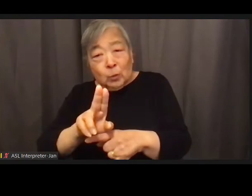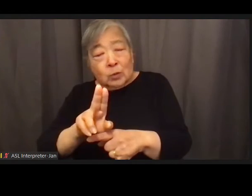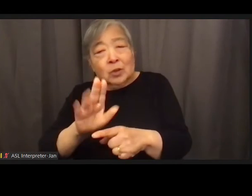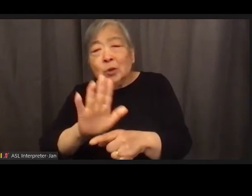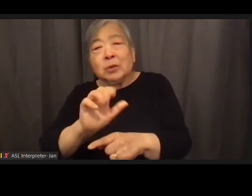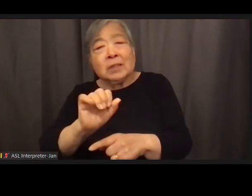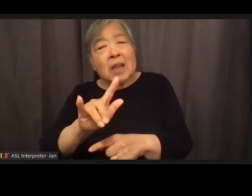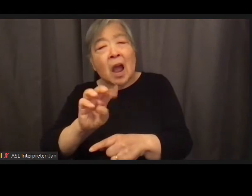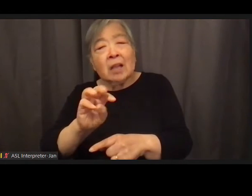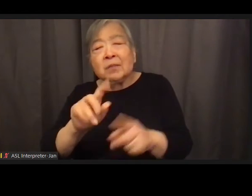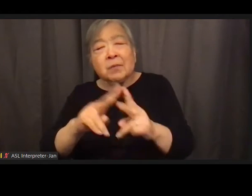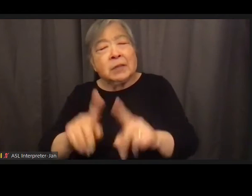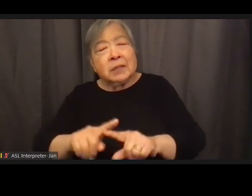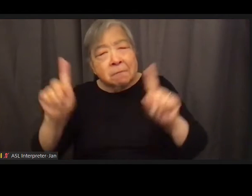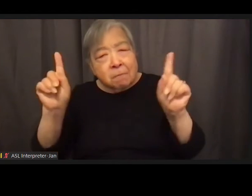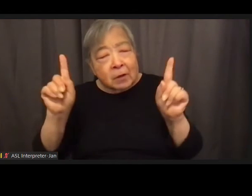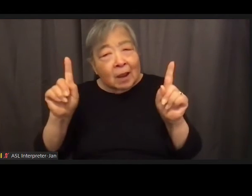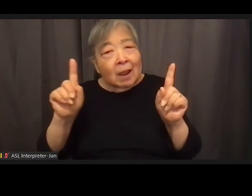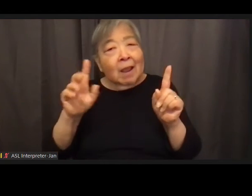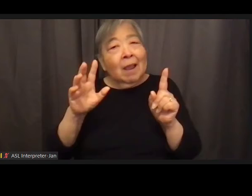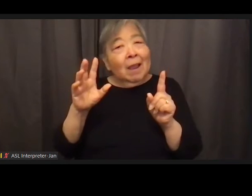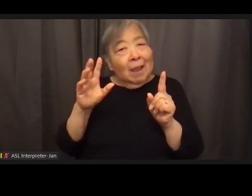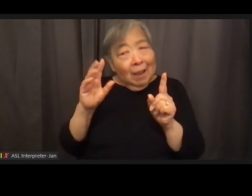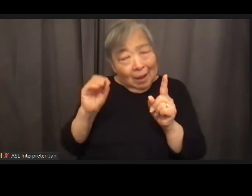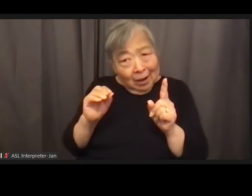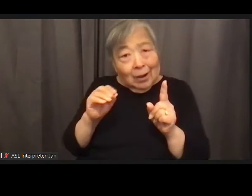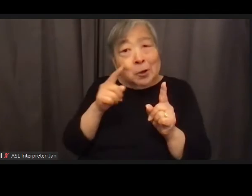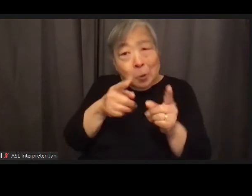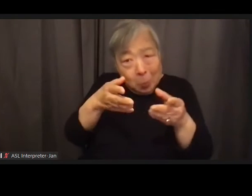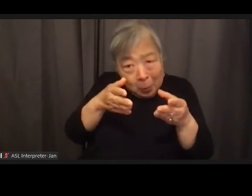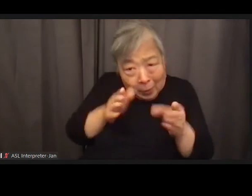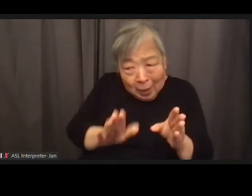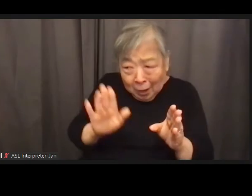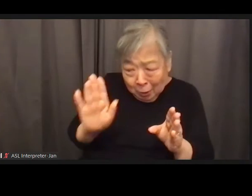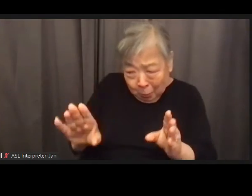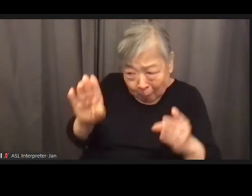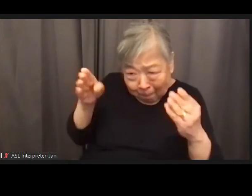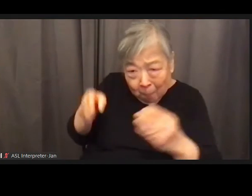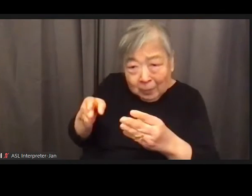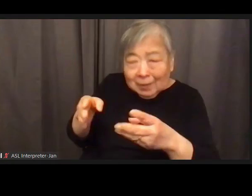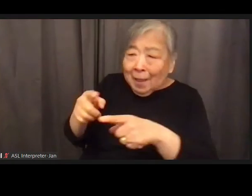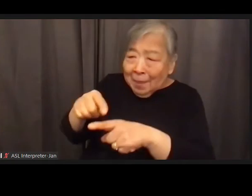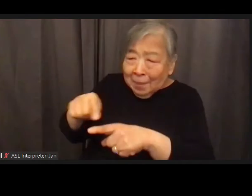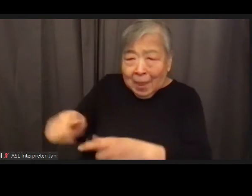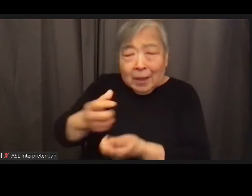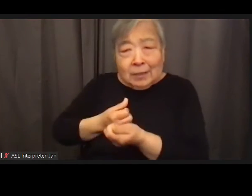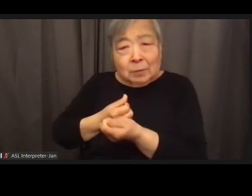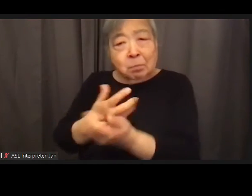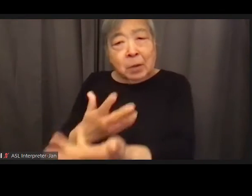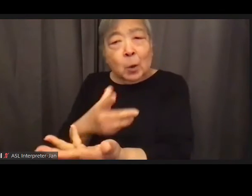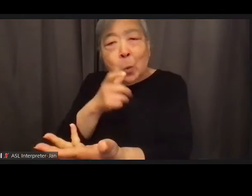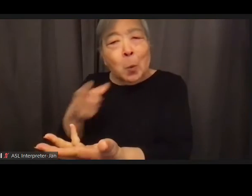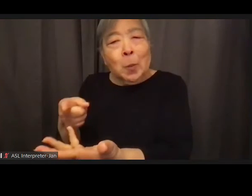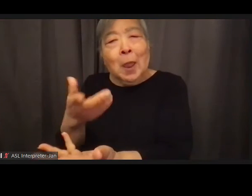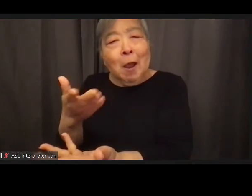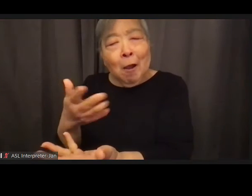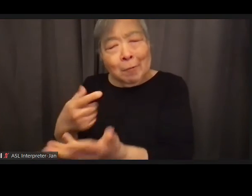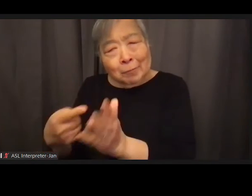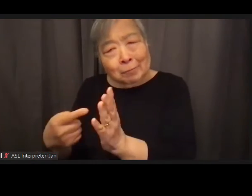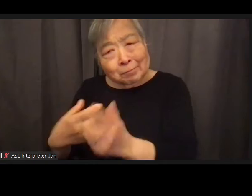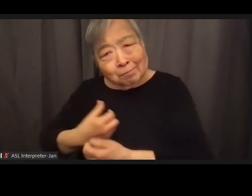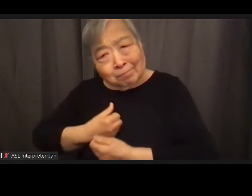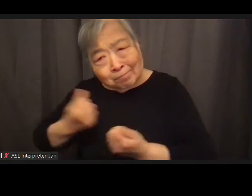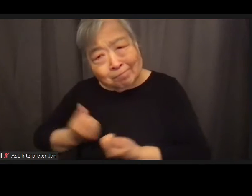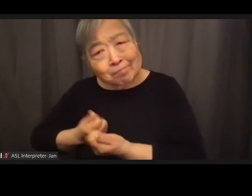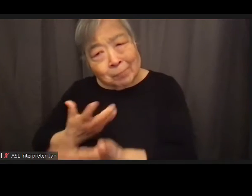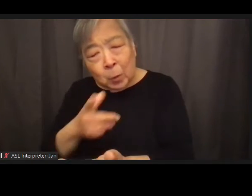subject matter and letting your subjects really speak for who they are. And then I'd like to think that you